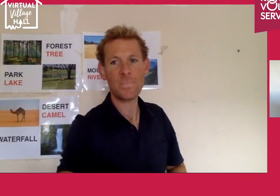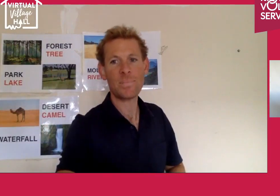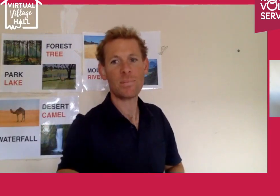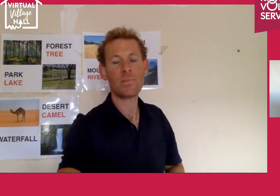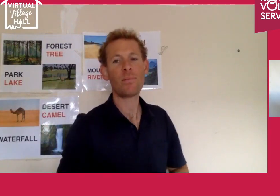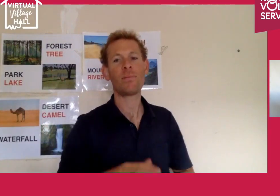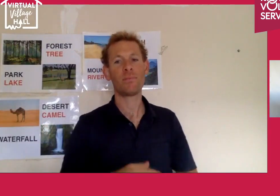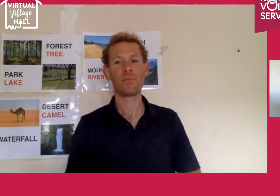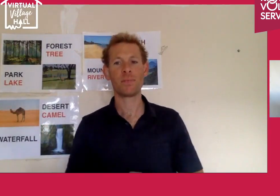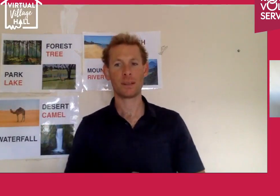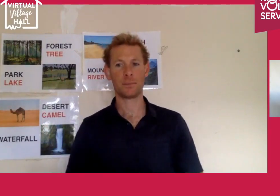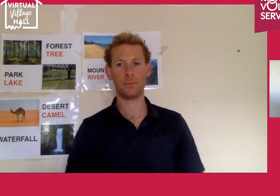specialist domains later on.